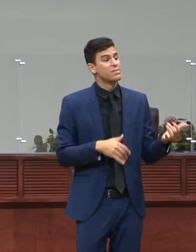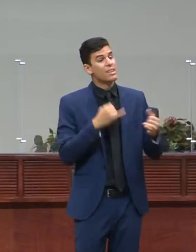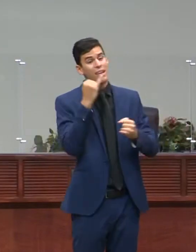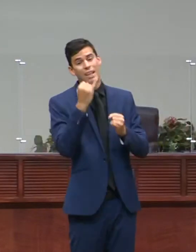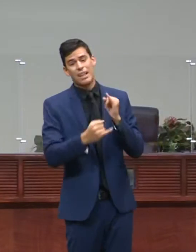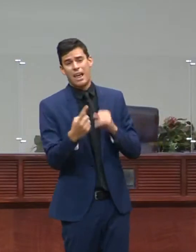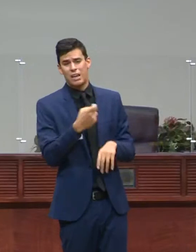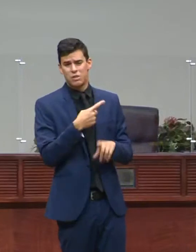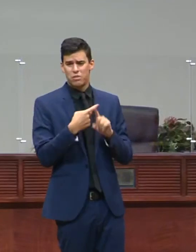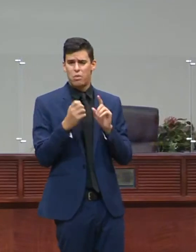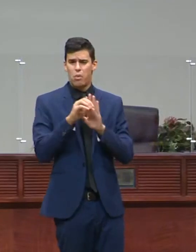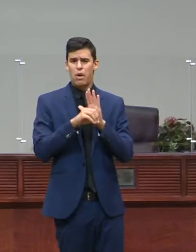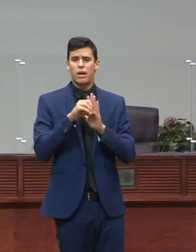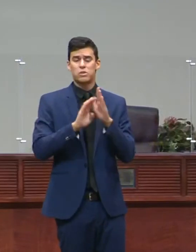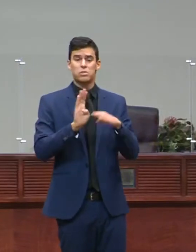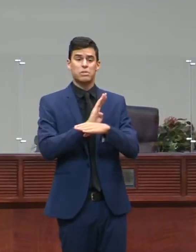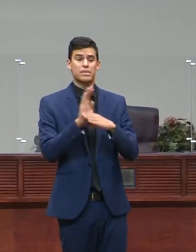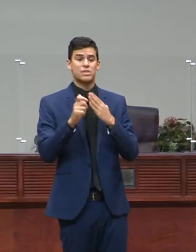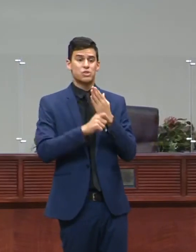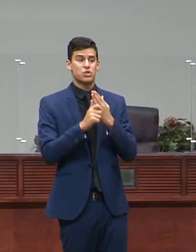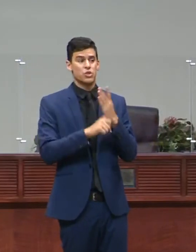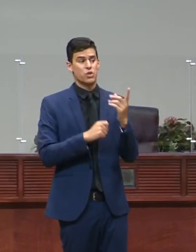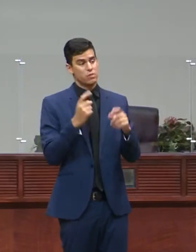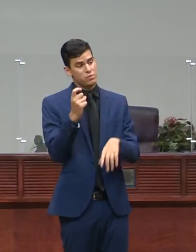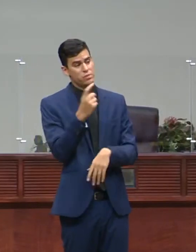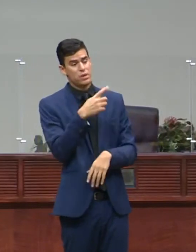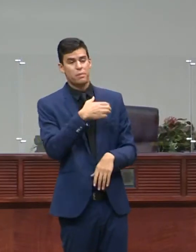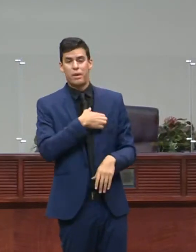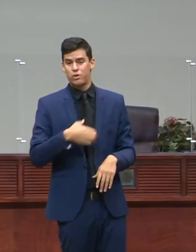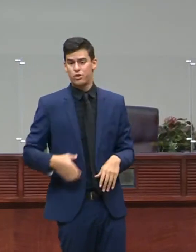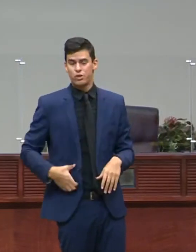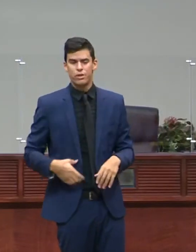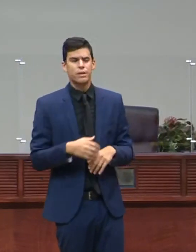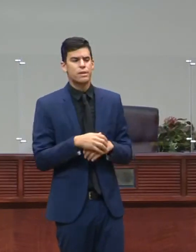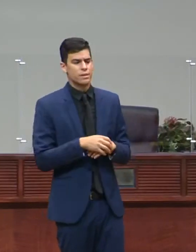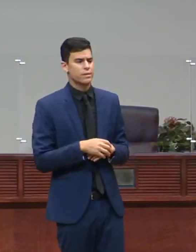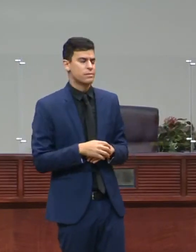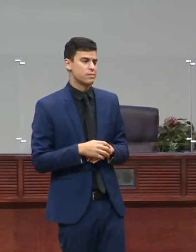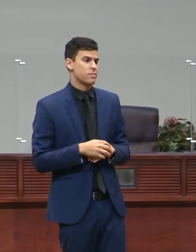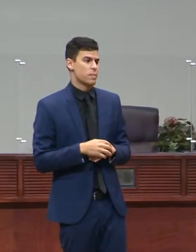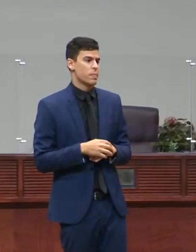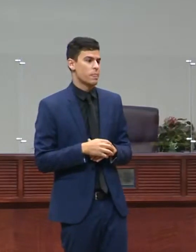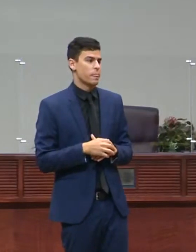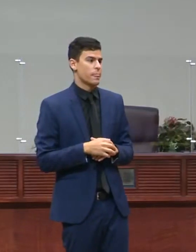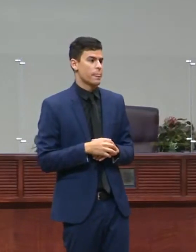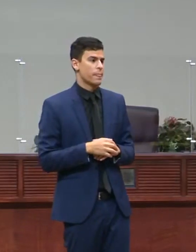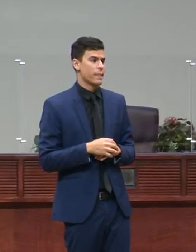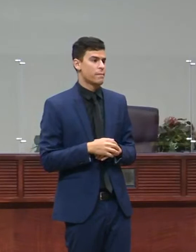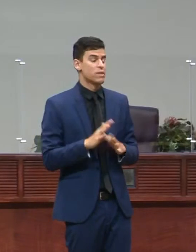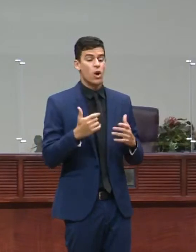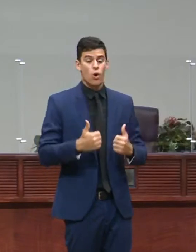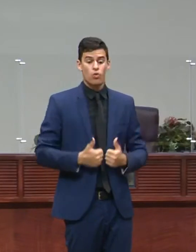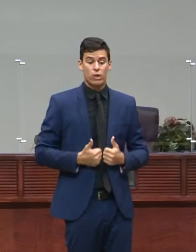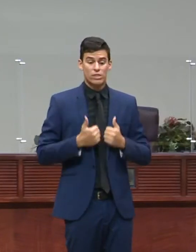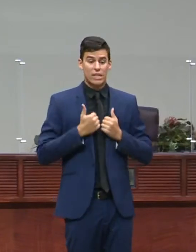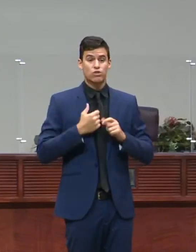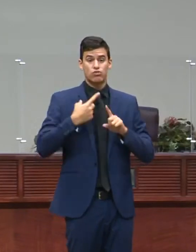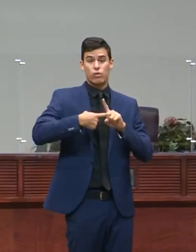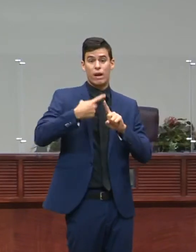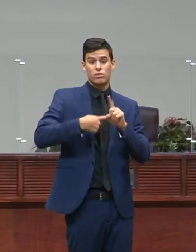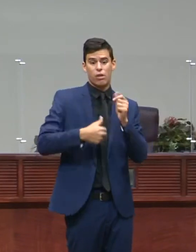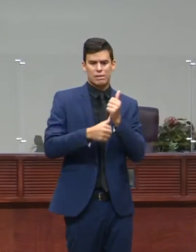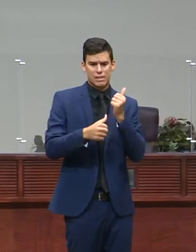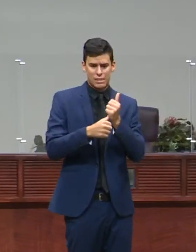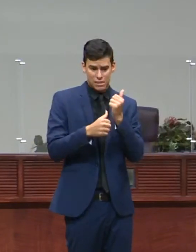Orlando Business Journal for Mayor Demings, his question reads, how much demand are you expecting for residential rental assistance compared to